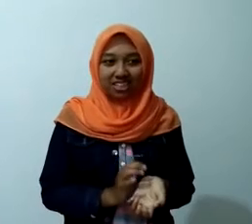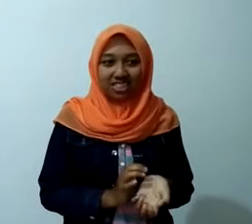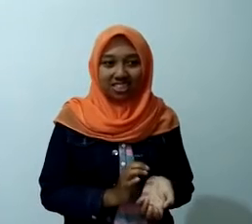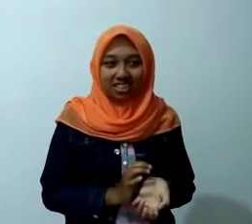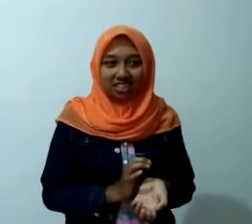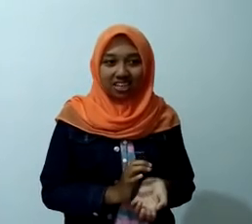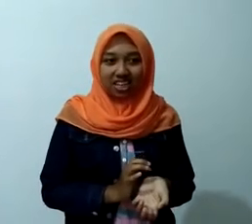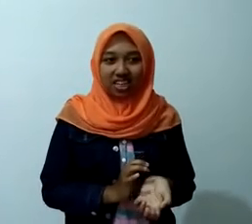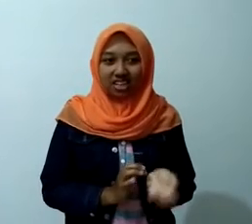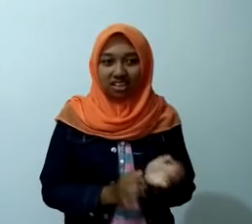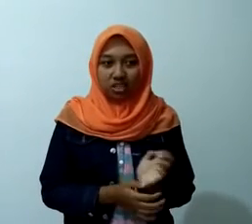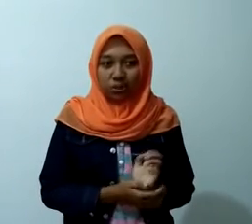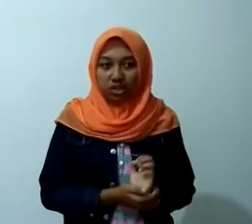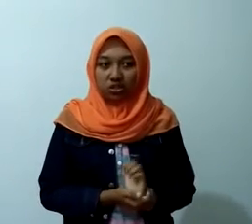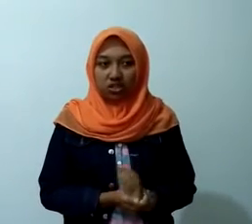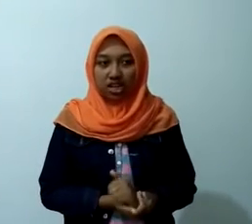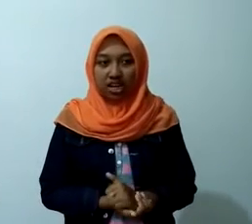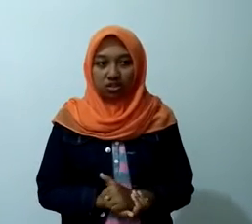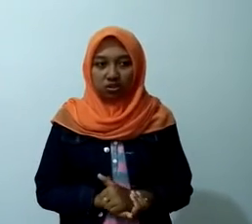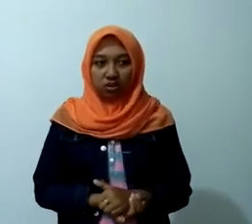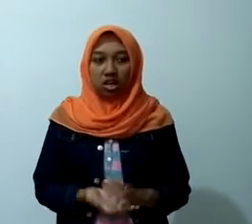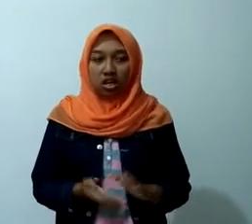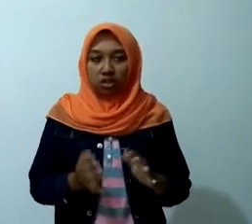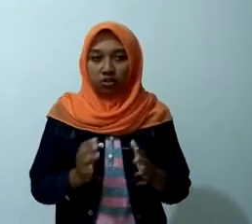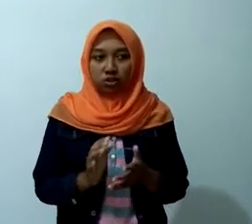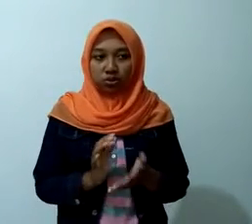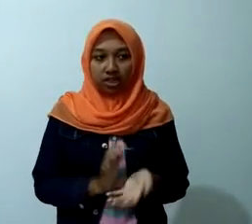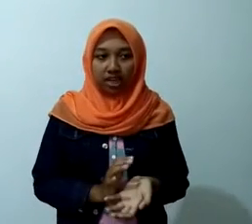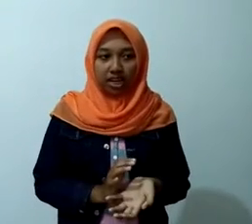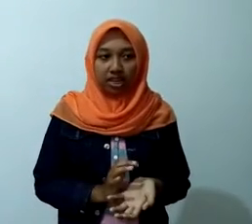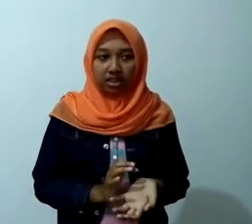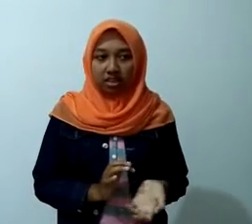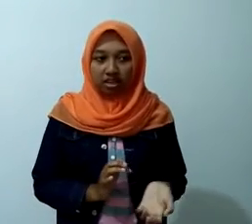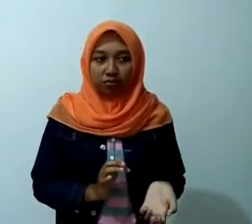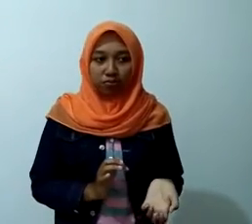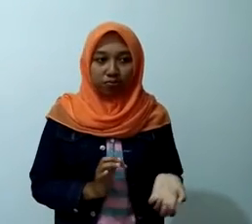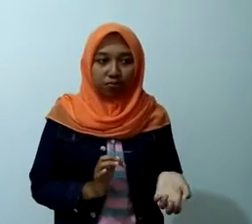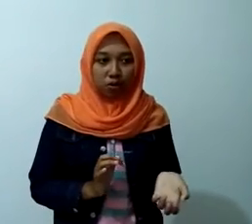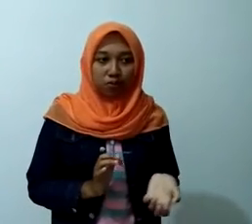activities of English teaching learning in the classroom in junior high school tutoring, and the